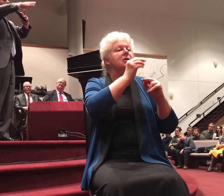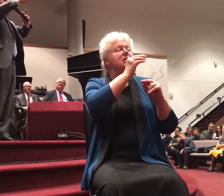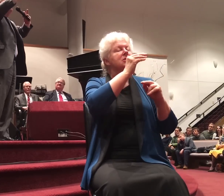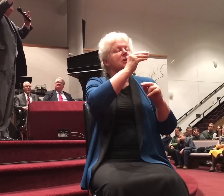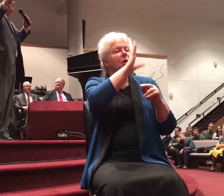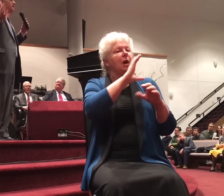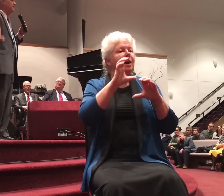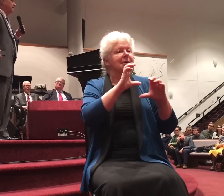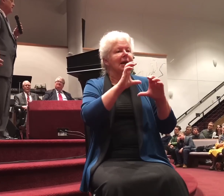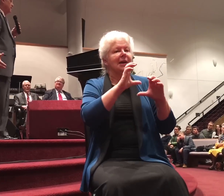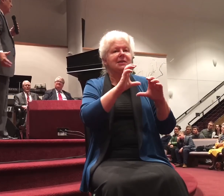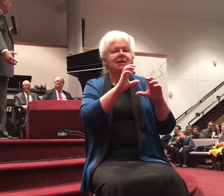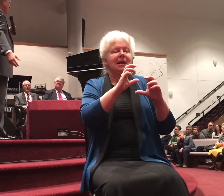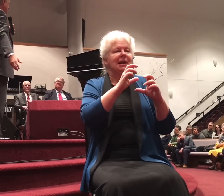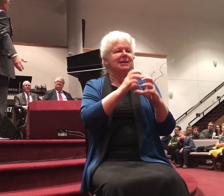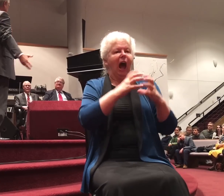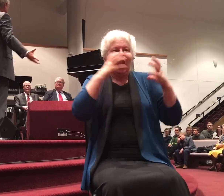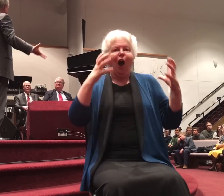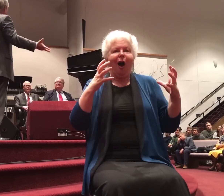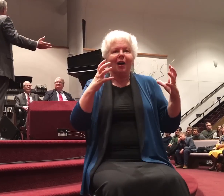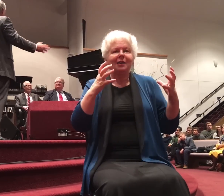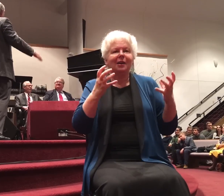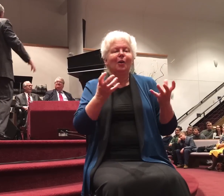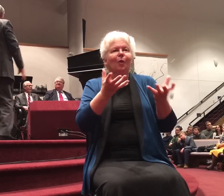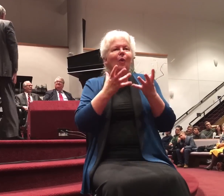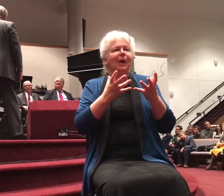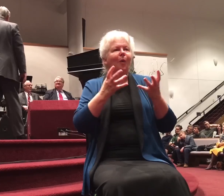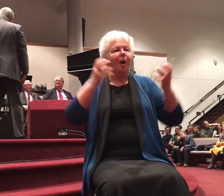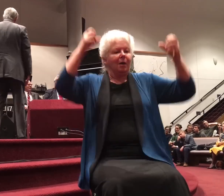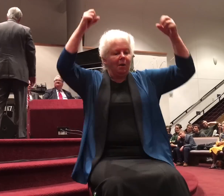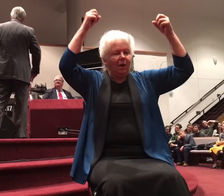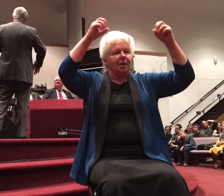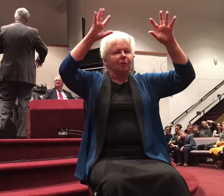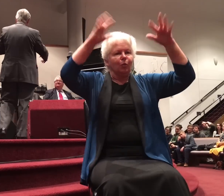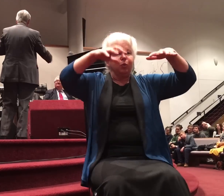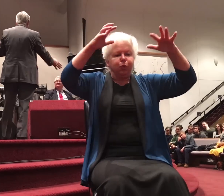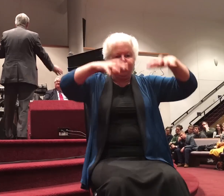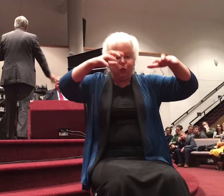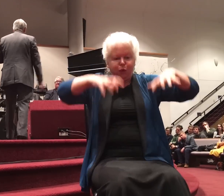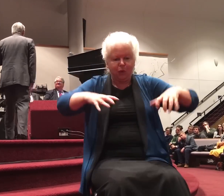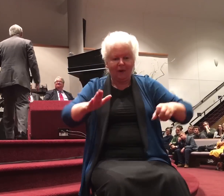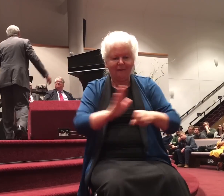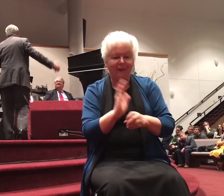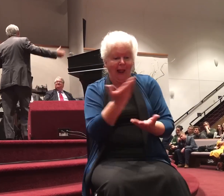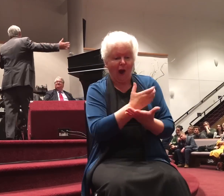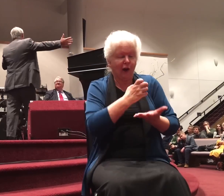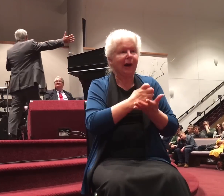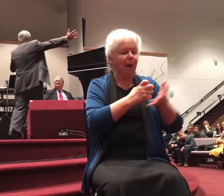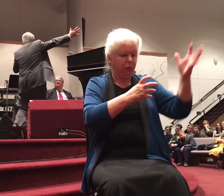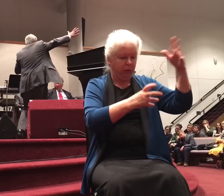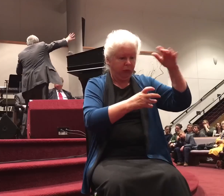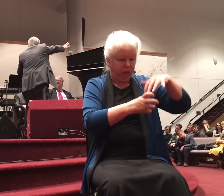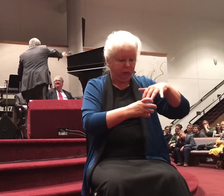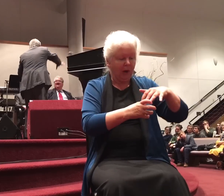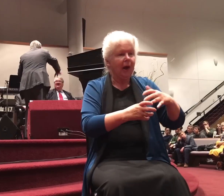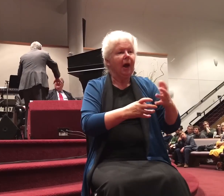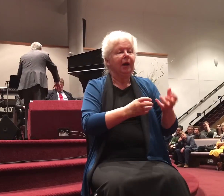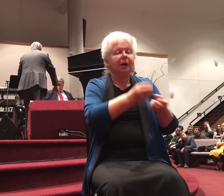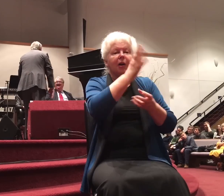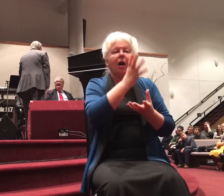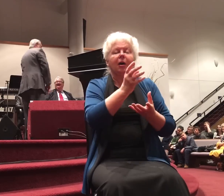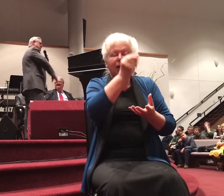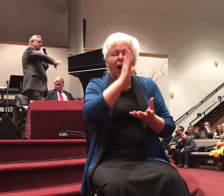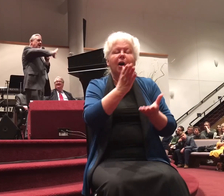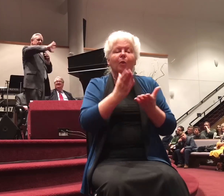does is abundant. We want showers of blessings. We want the Lord to fill our cup. God wants to pour out the Holy